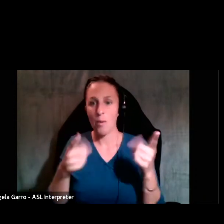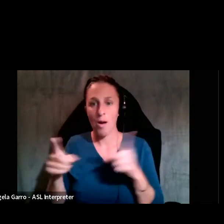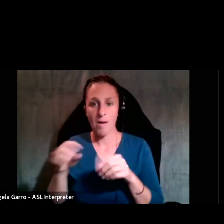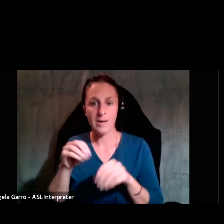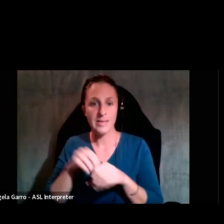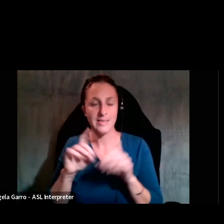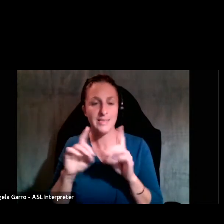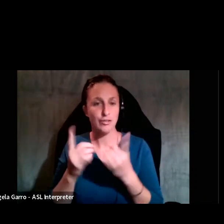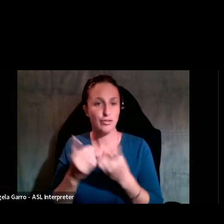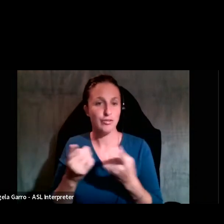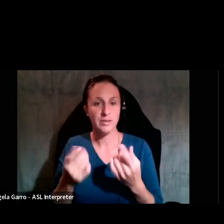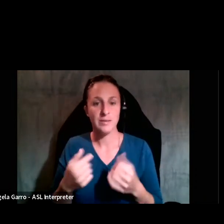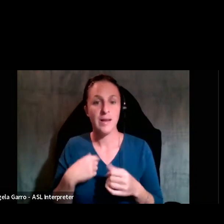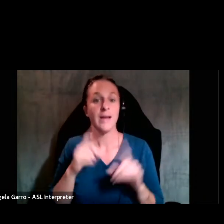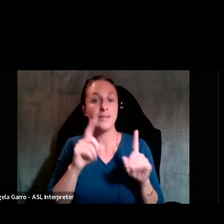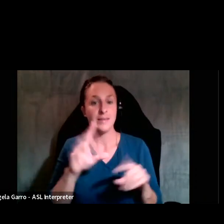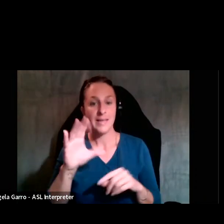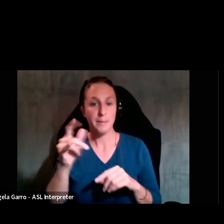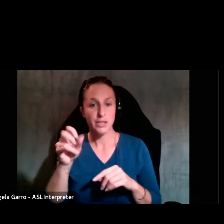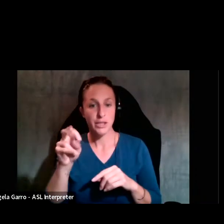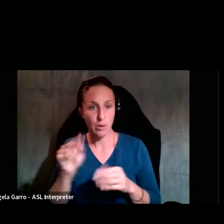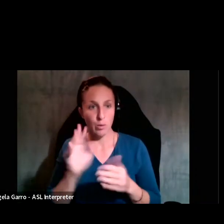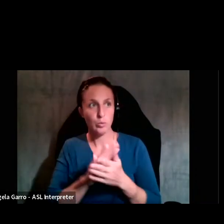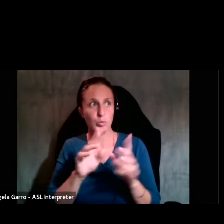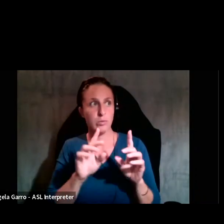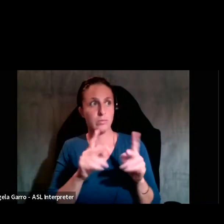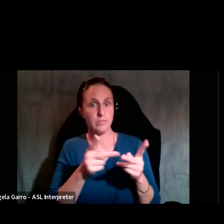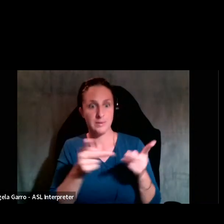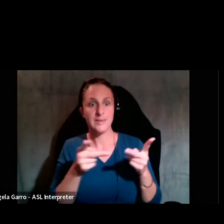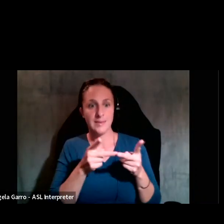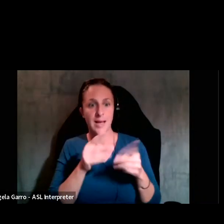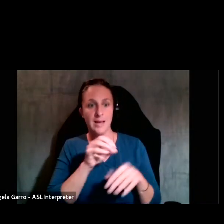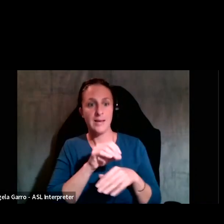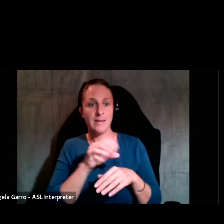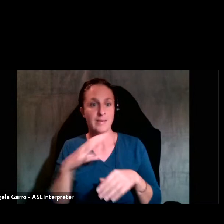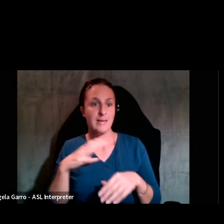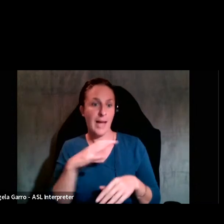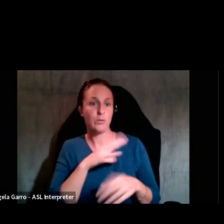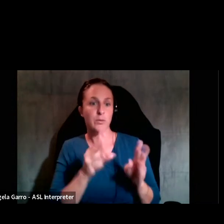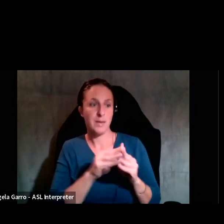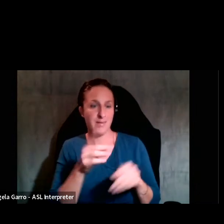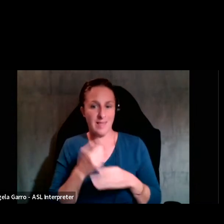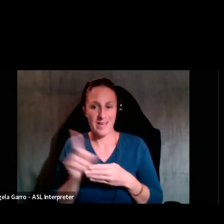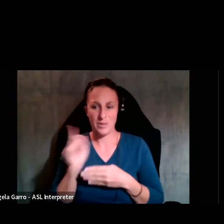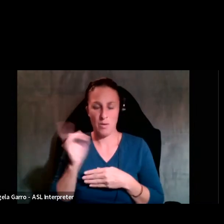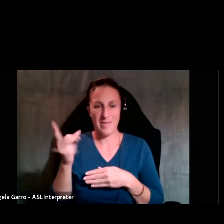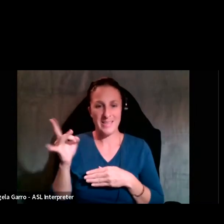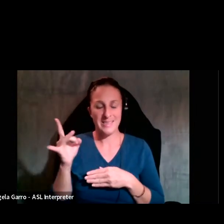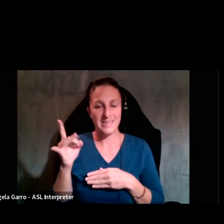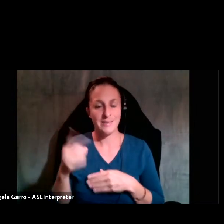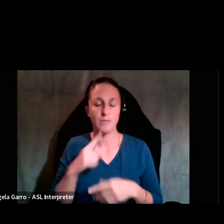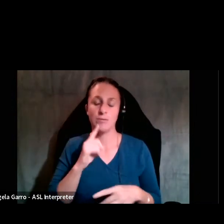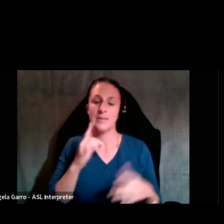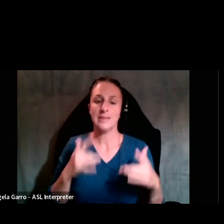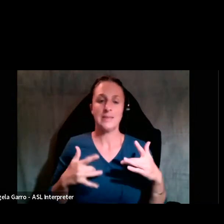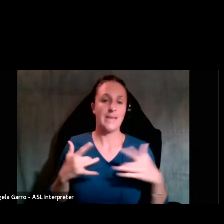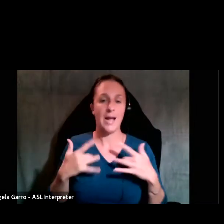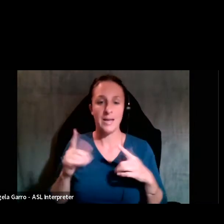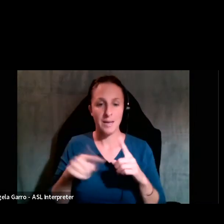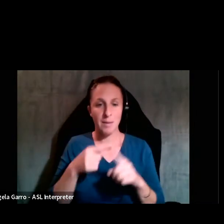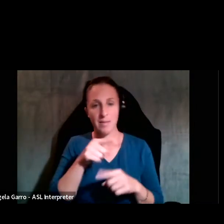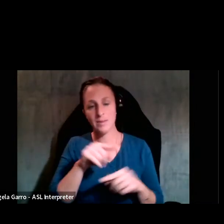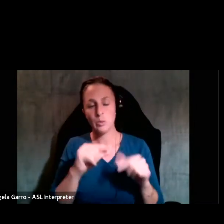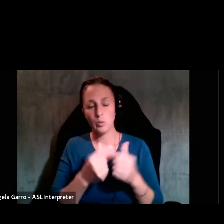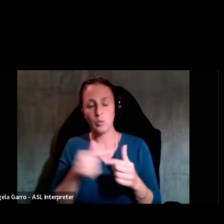I attended the Cappuccino School Site Council meeting last week on the 18th. I'm so excited about that group this year. There are